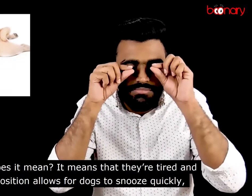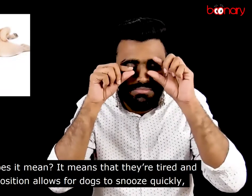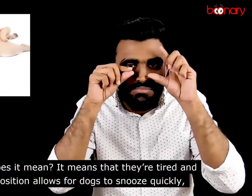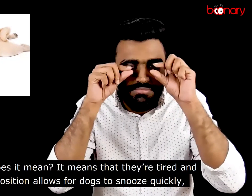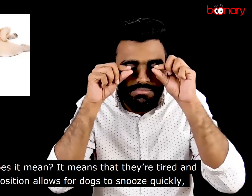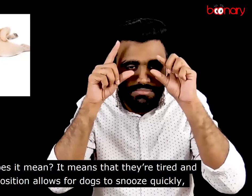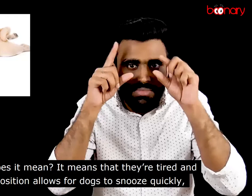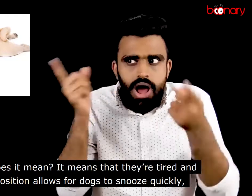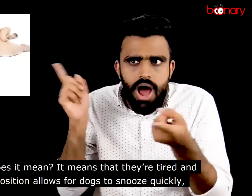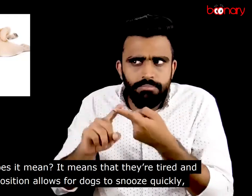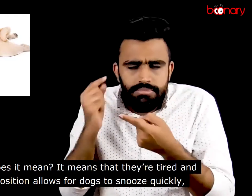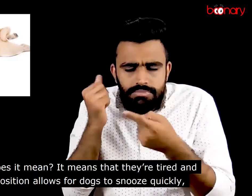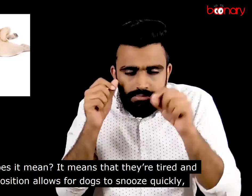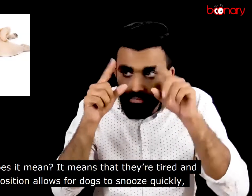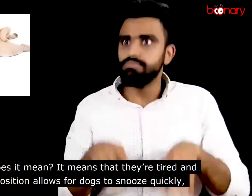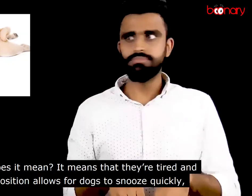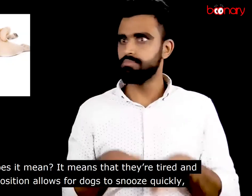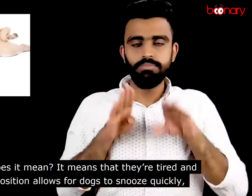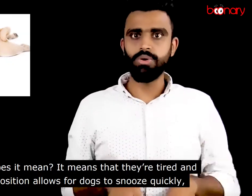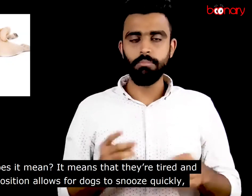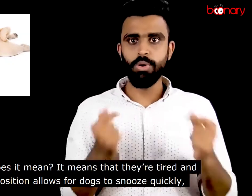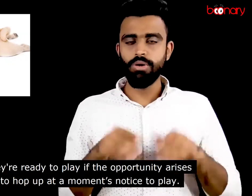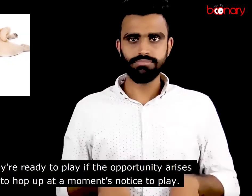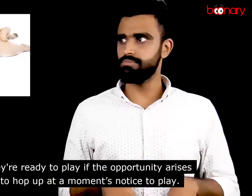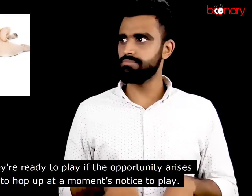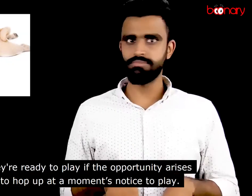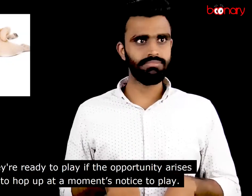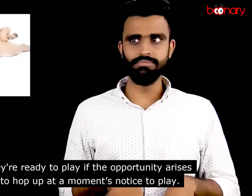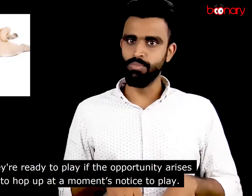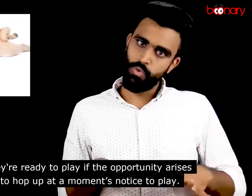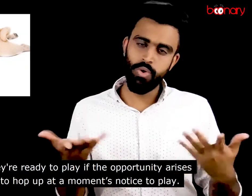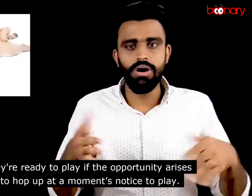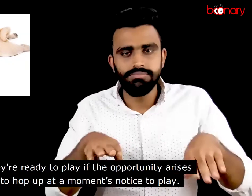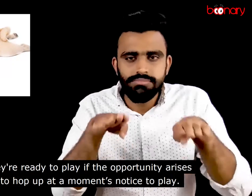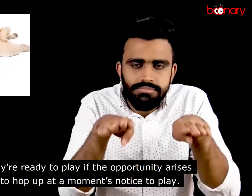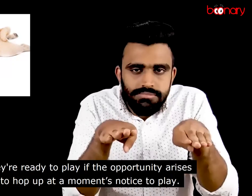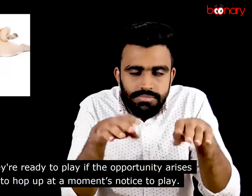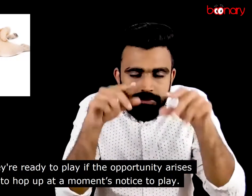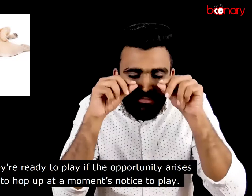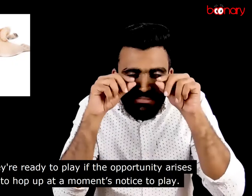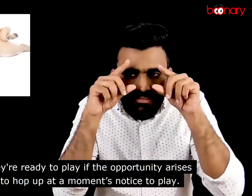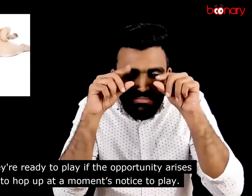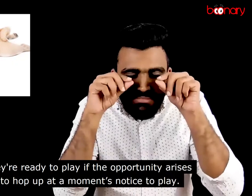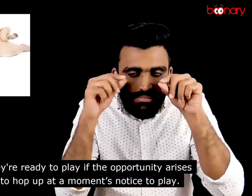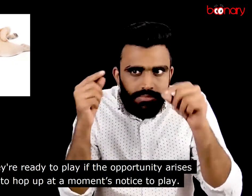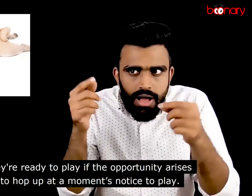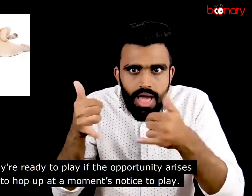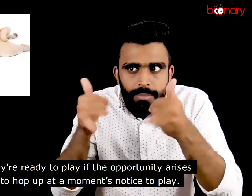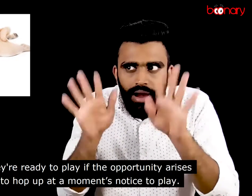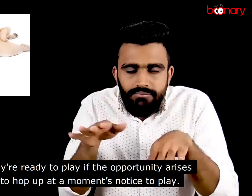position allows for dogs to snooze quickly, but they're ready to play if the opportunity arises and to